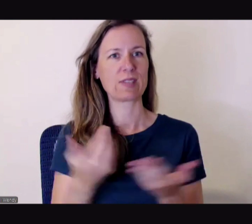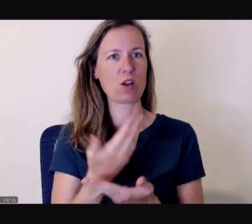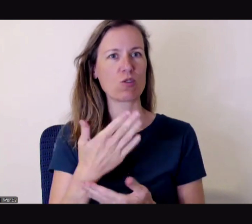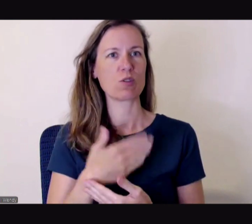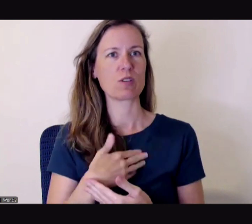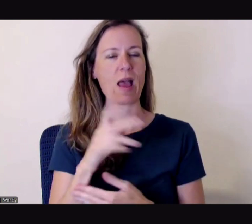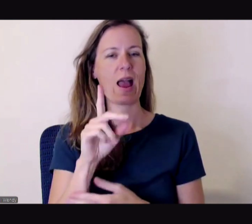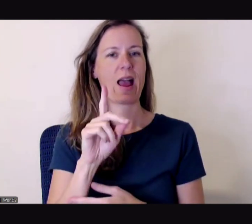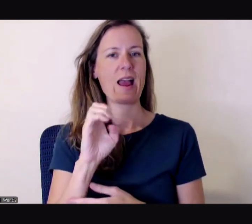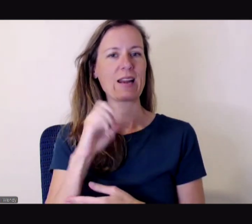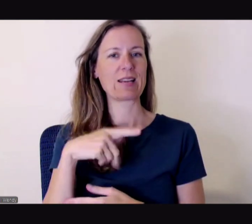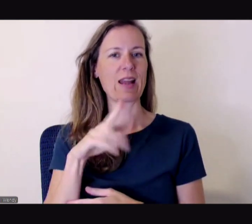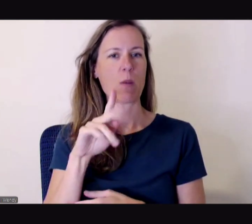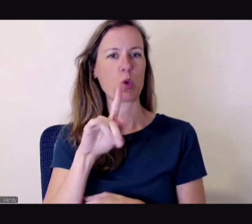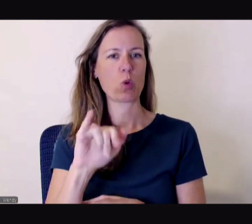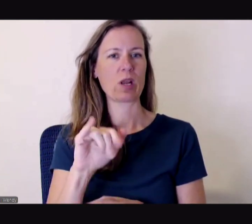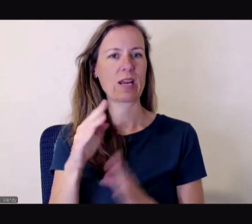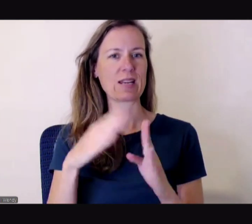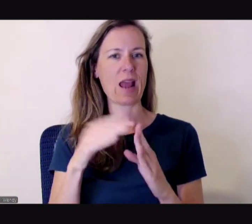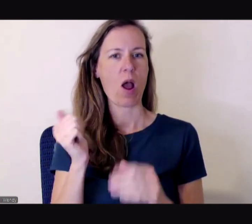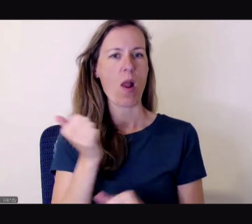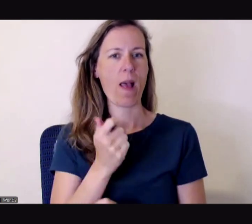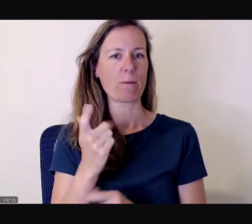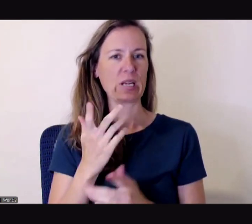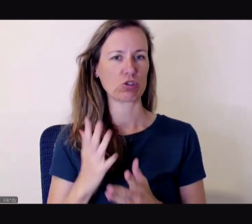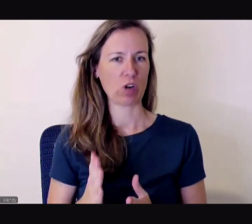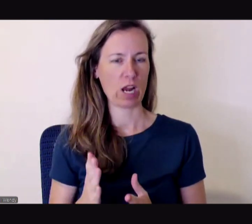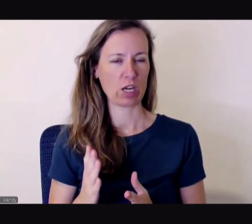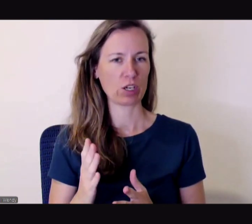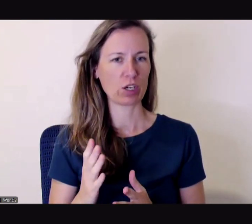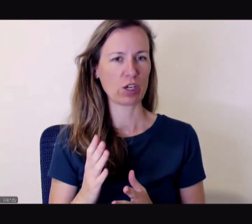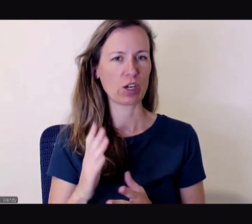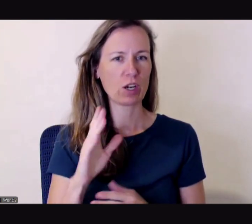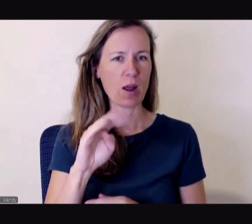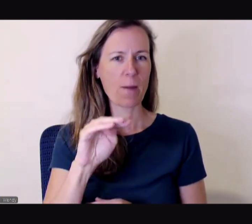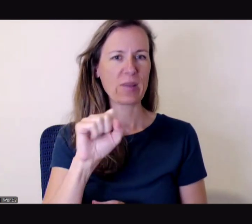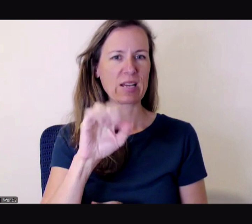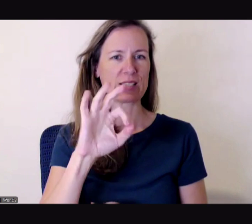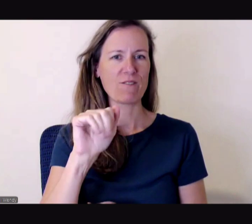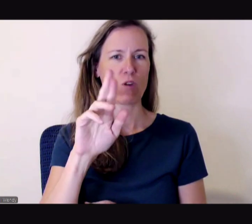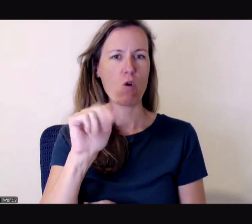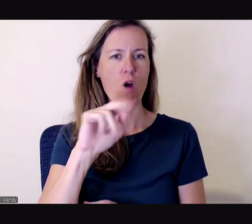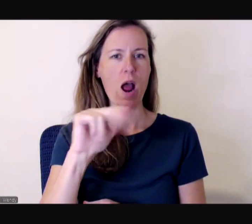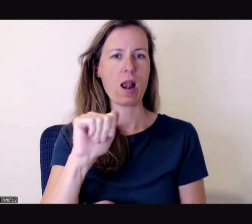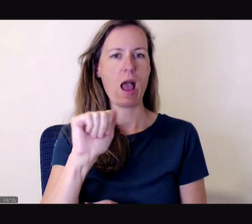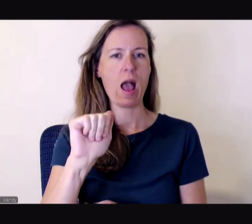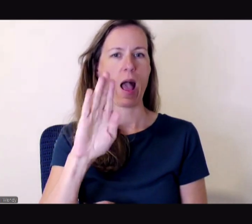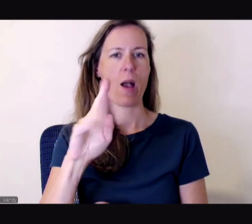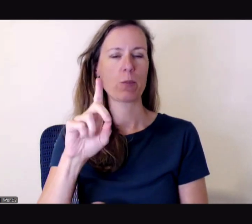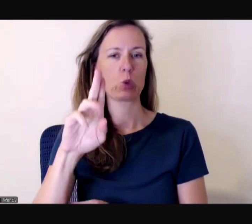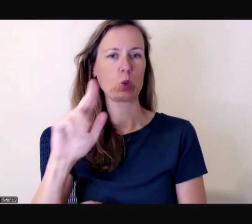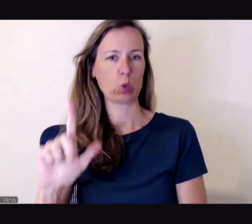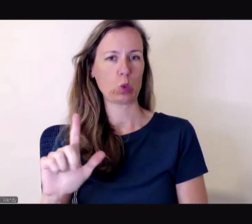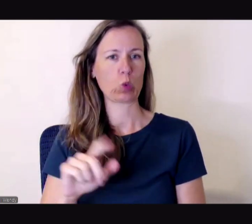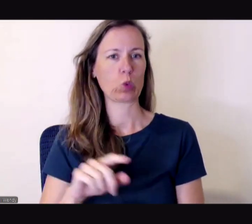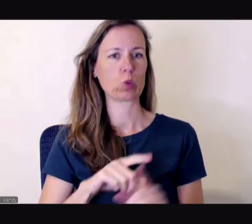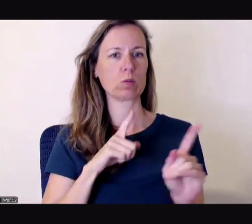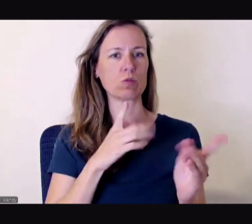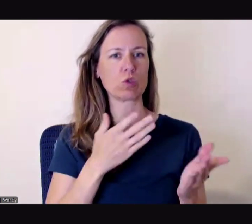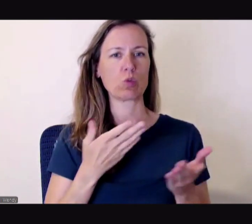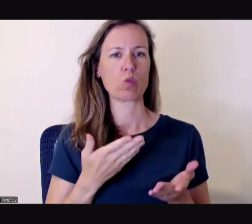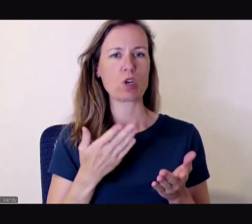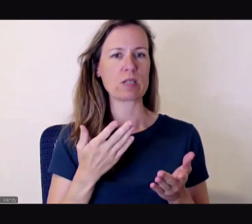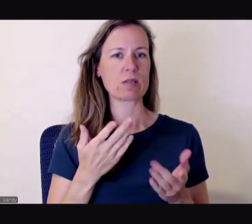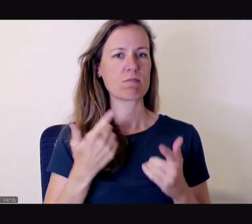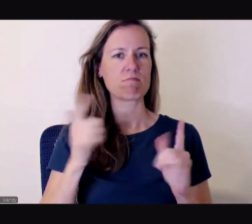administrator, Ms. Farhana Abdul. Ms. Farhana brings a significant amount of experience retiring from Prince George's County.